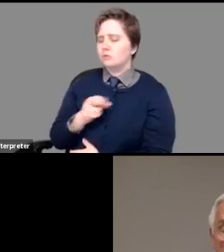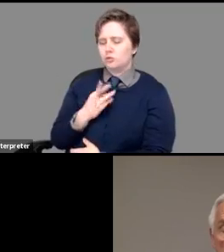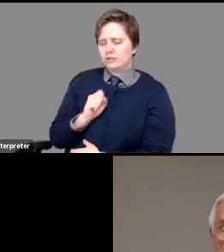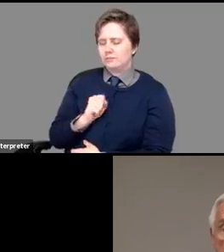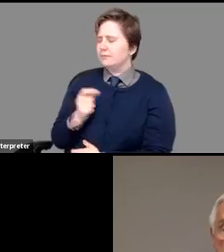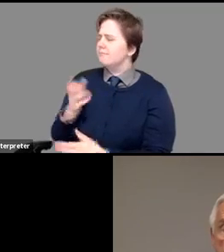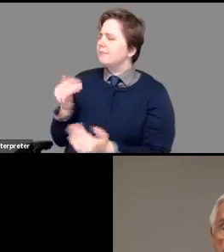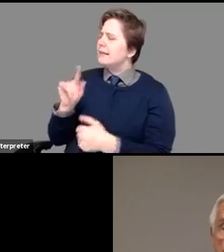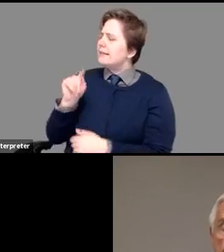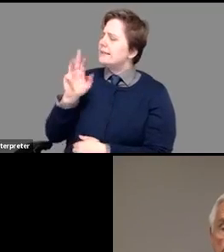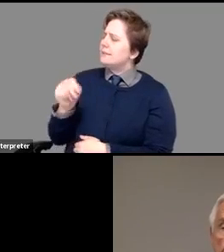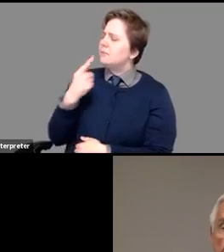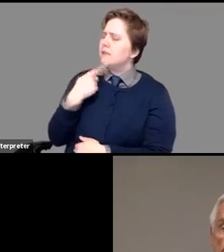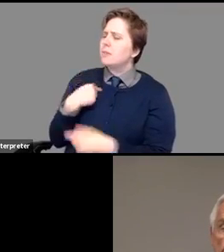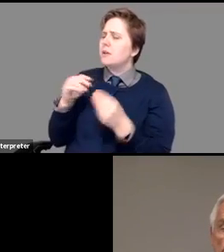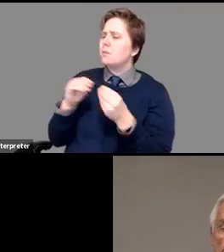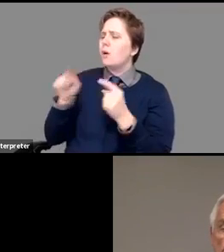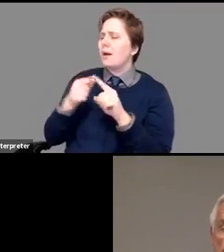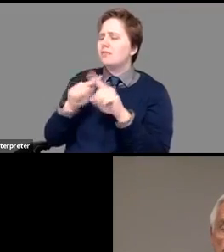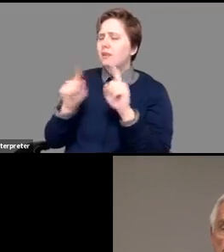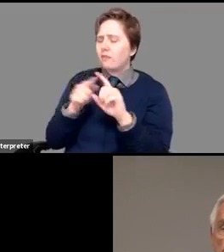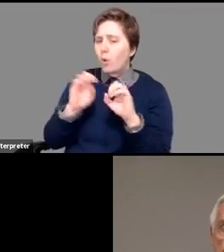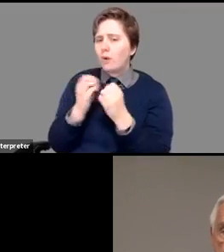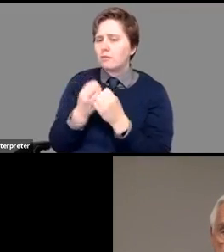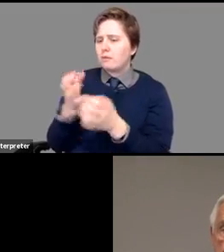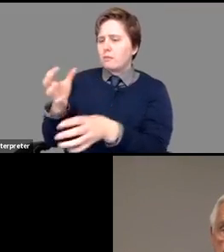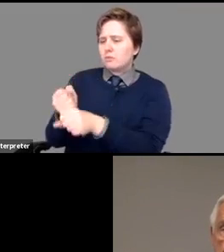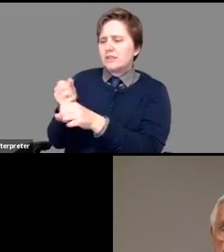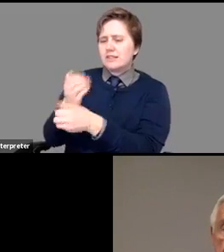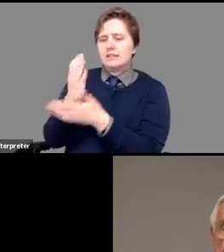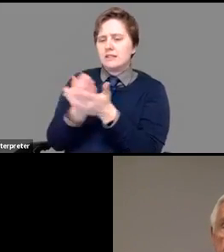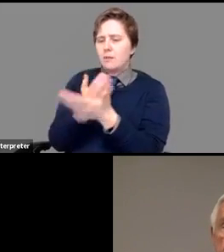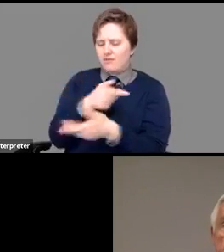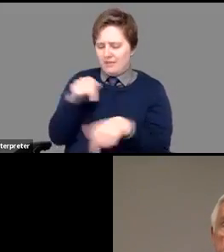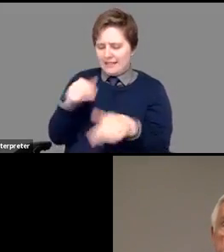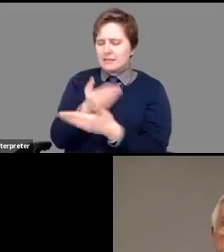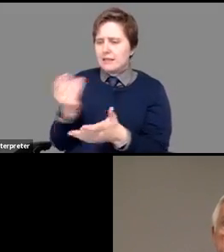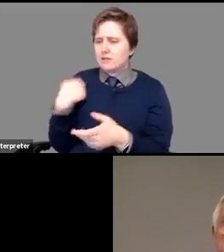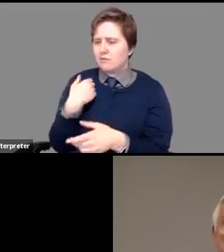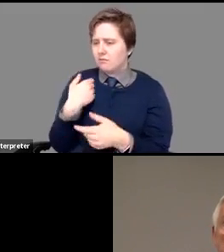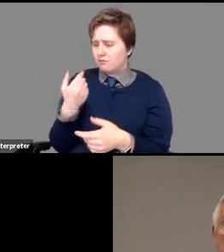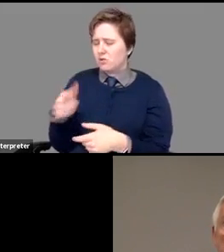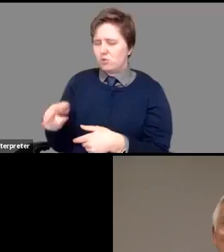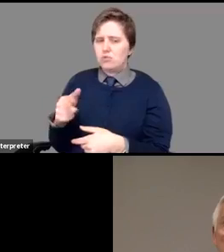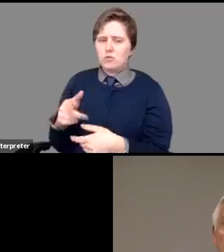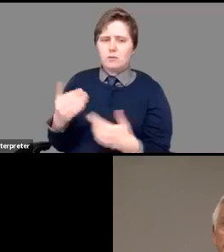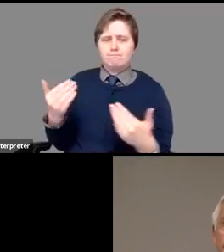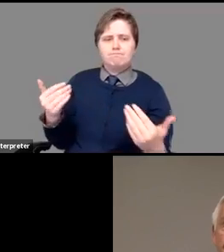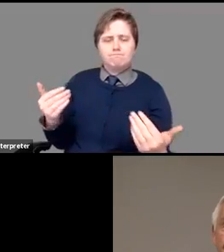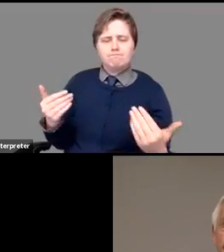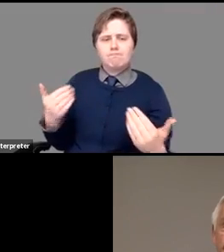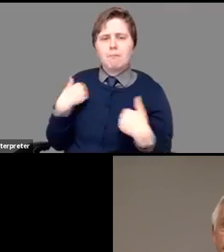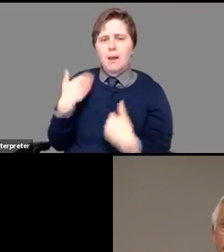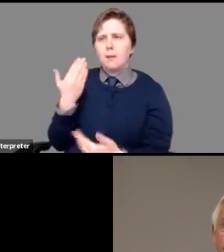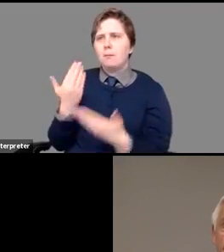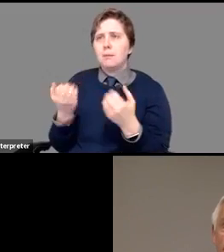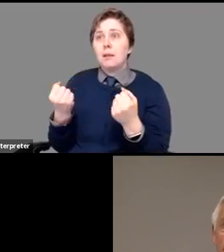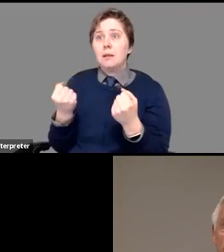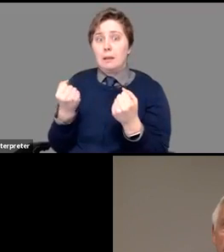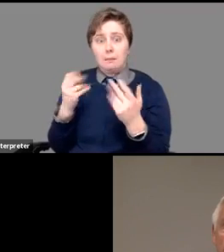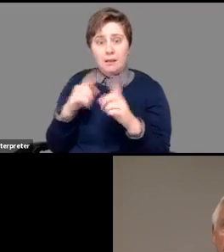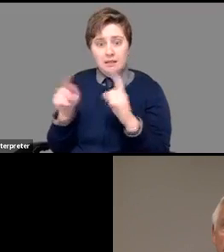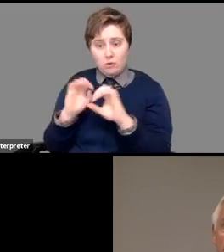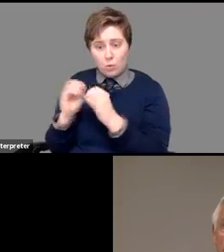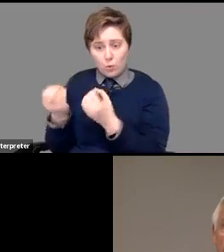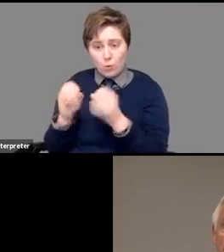Tim, about the organizations that have been receiving some of these goods, because you've had there maybe a number of